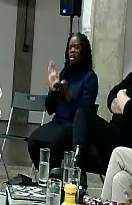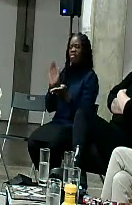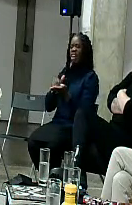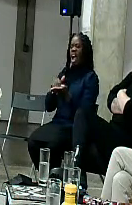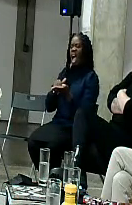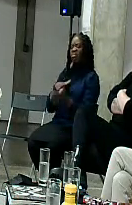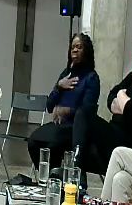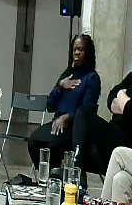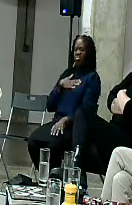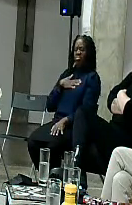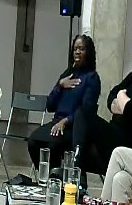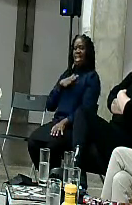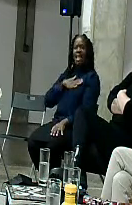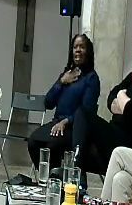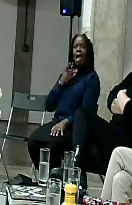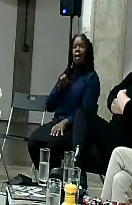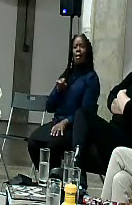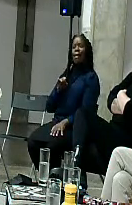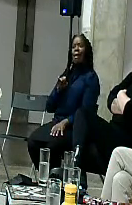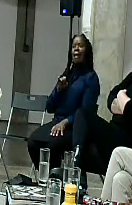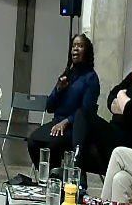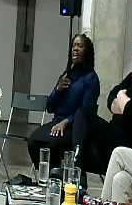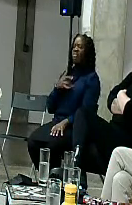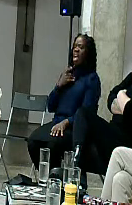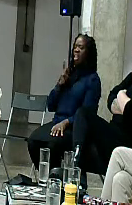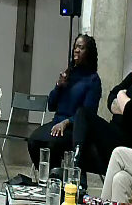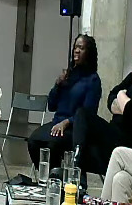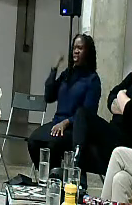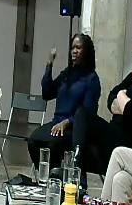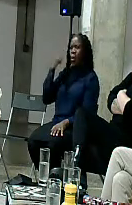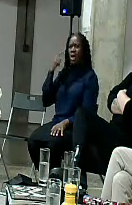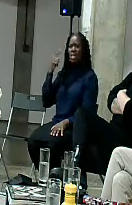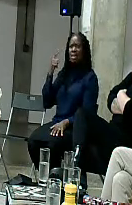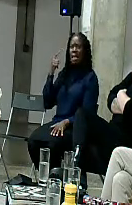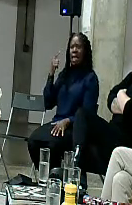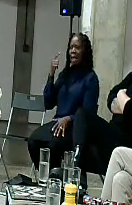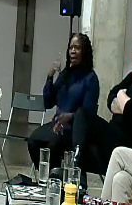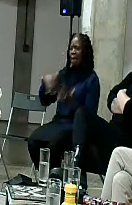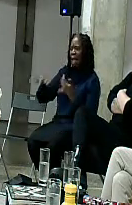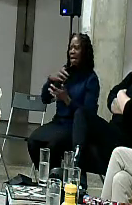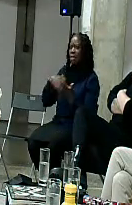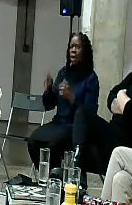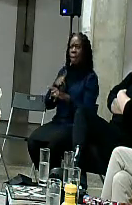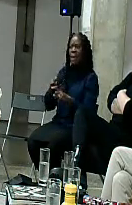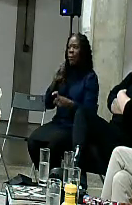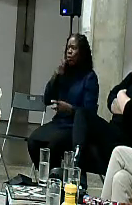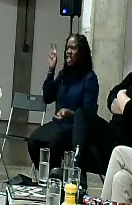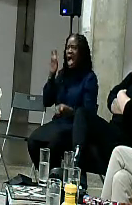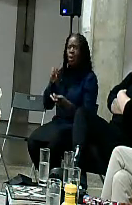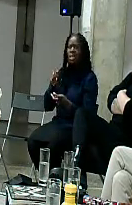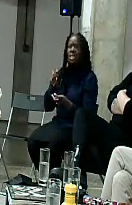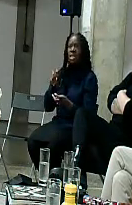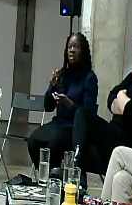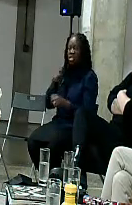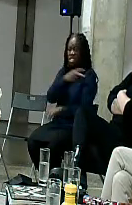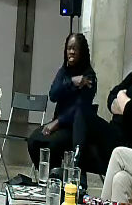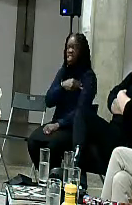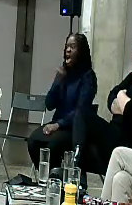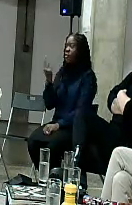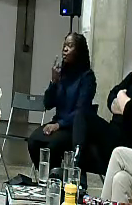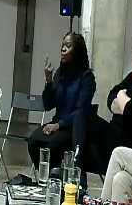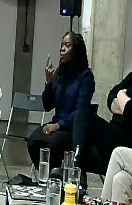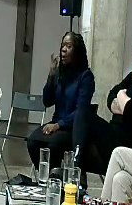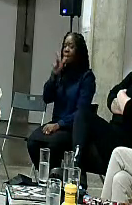got there, I thought, this place is very noisy, chaotic. People were shouting. I didn't even know who the staff were and